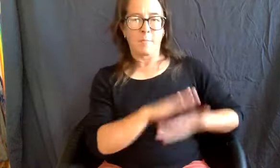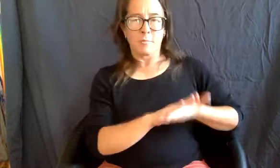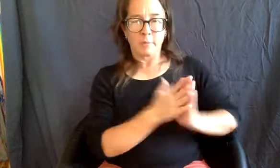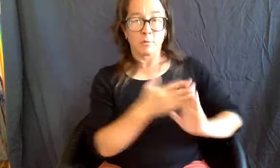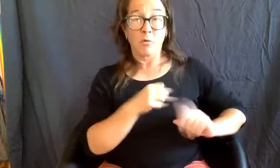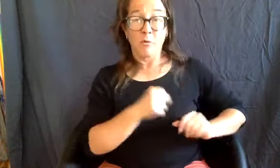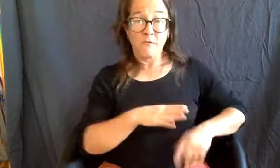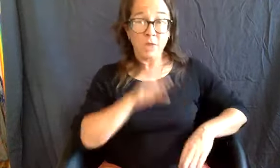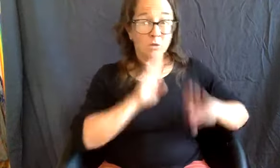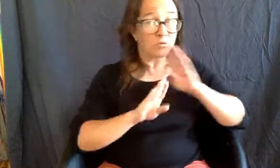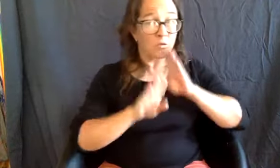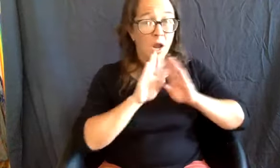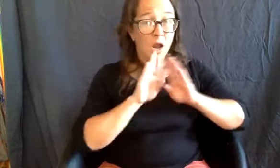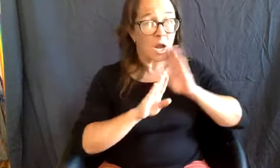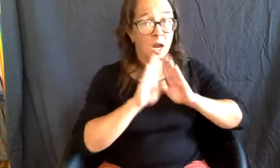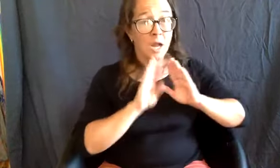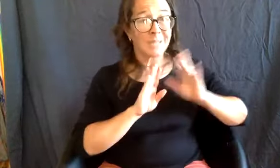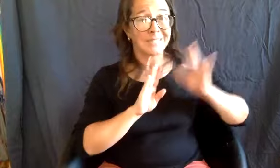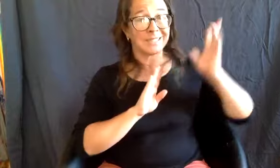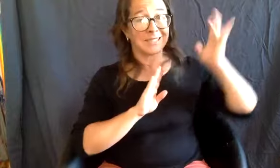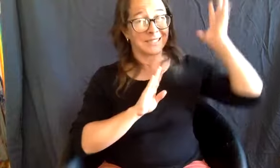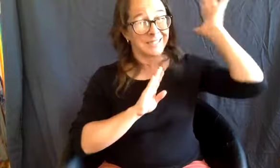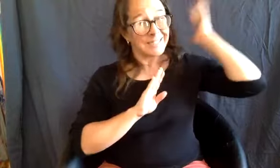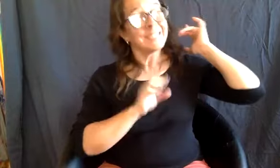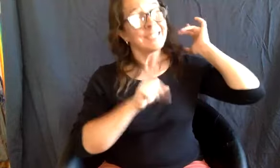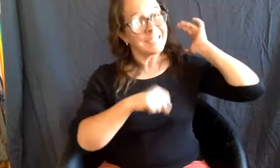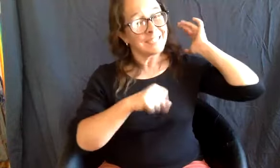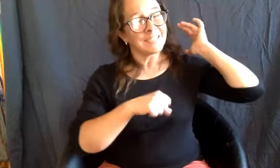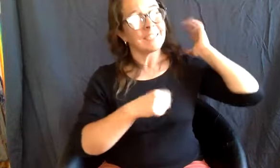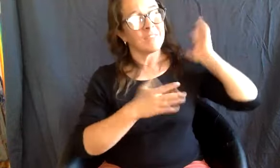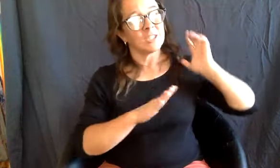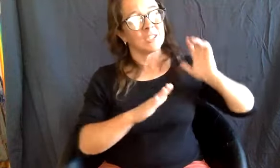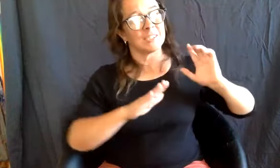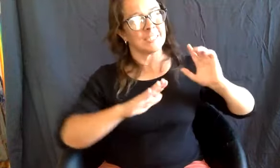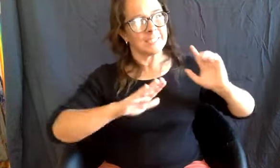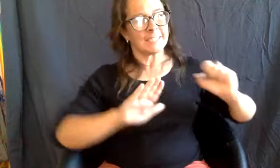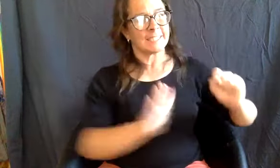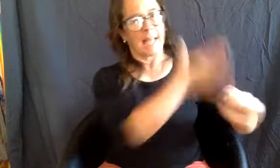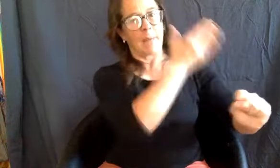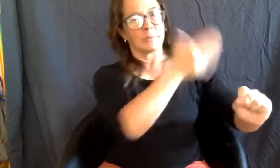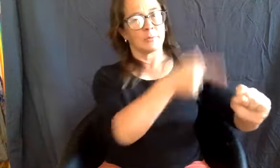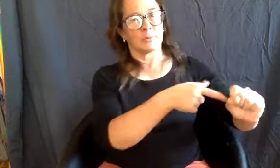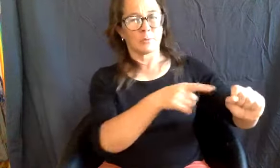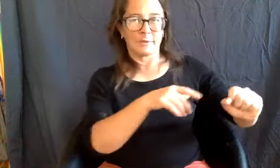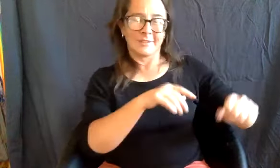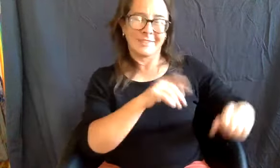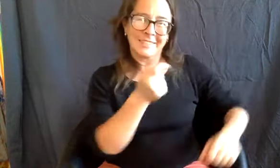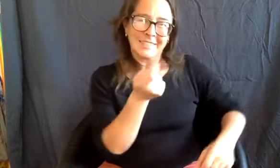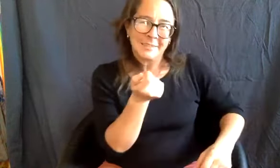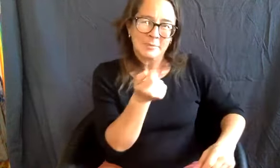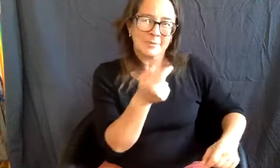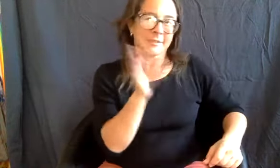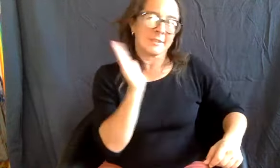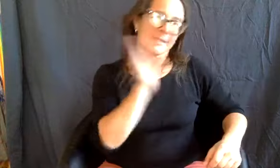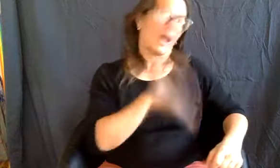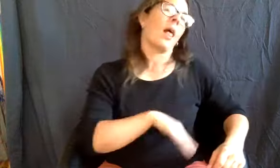I wasn't a person that literally beat my kids, but I will tell you that I did physically hit my children, nothing like my dad, but at the